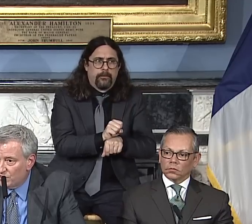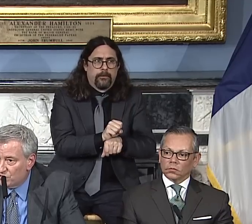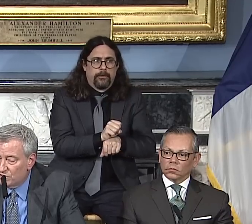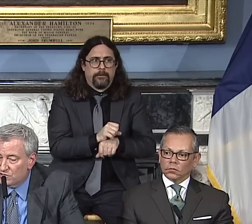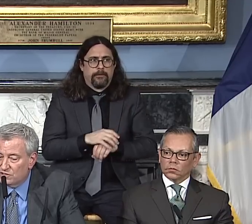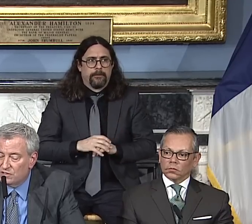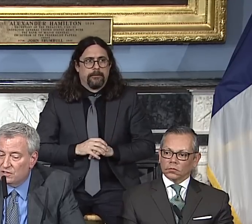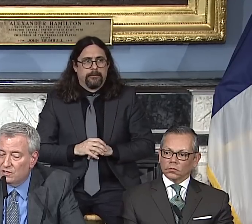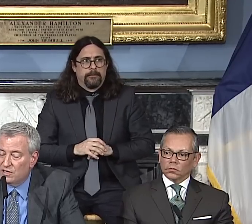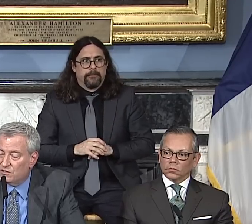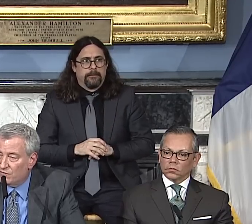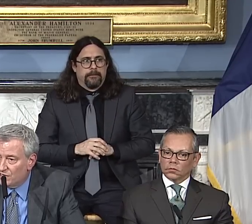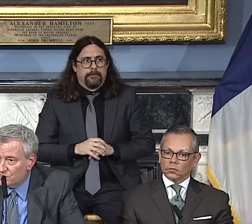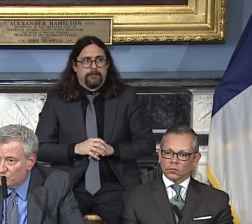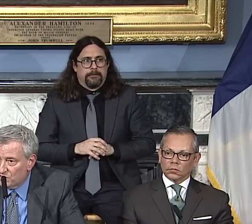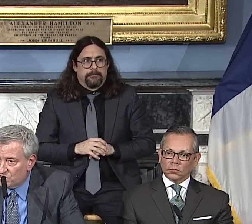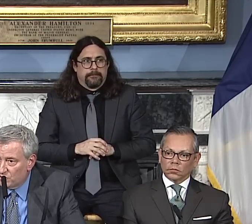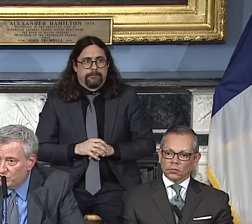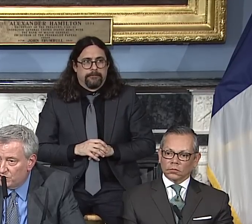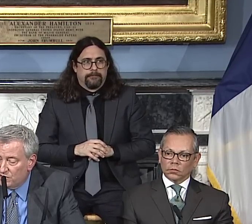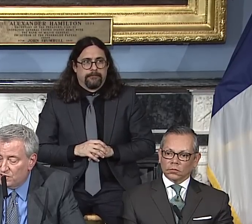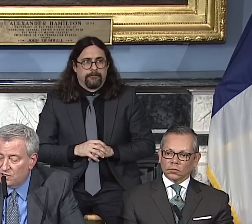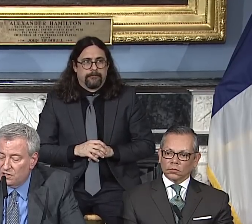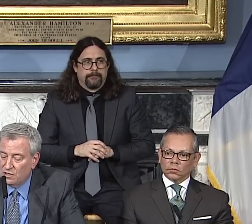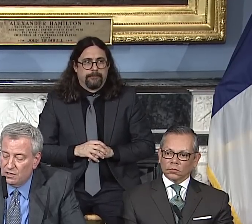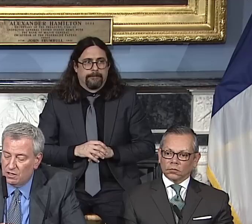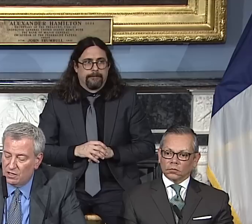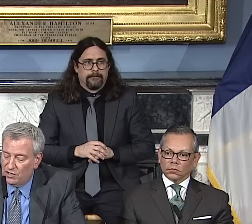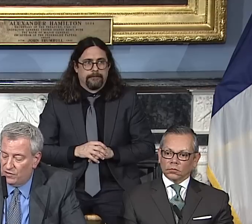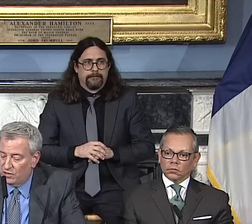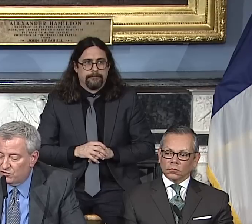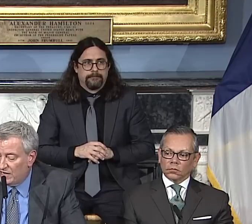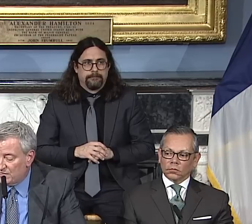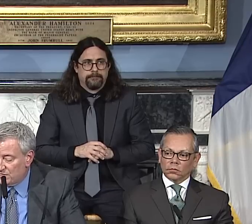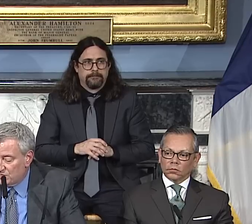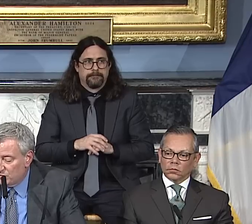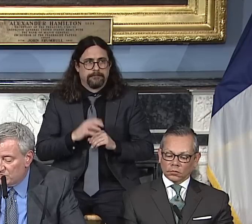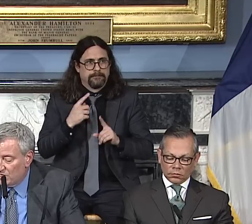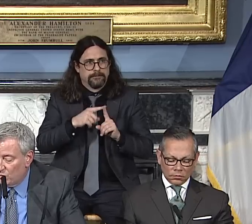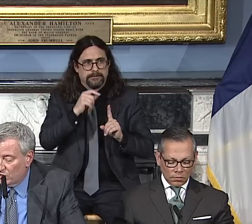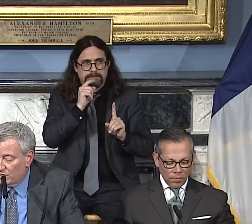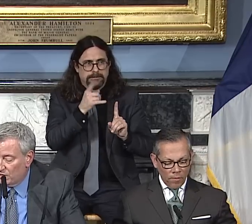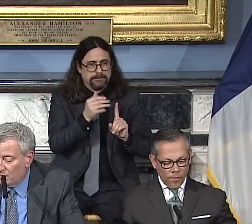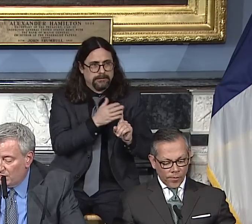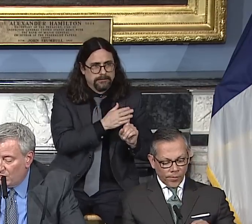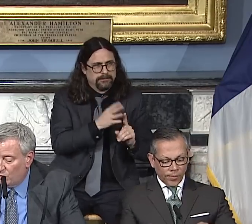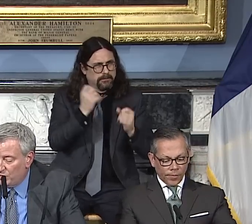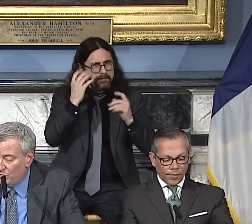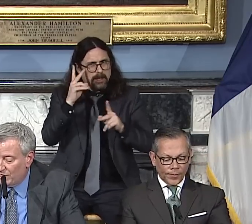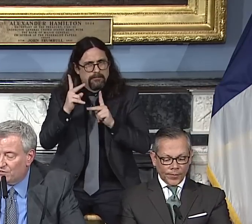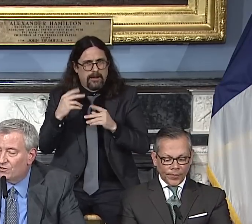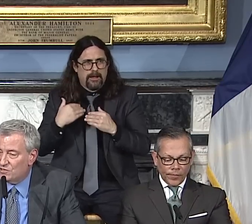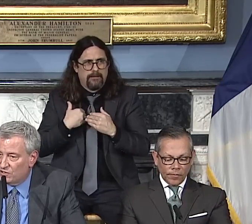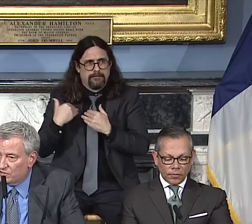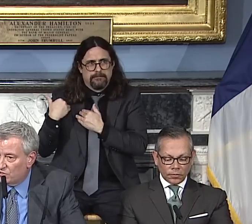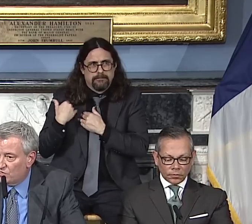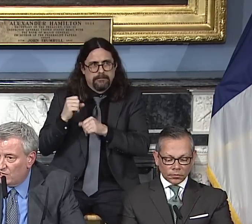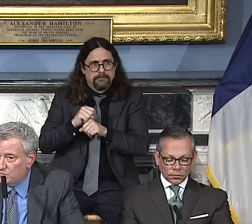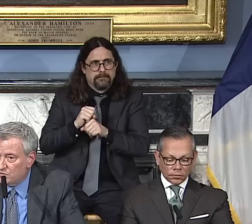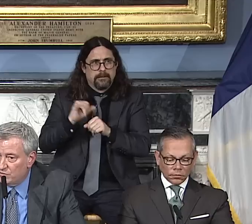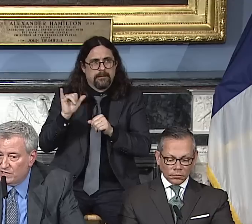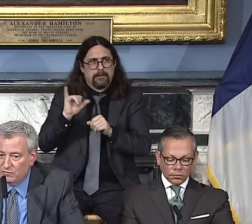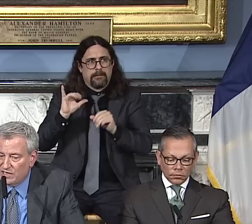healthcare professionals. It's a very slippery slope. If our transit system is not working, how will people get to those